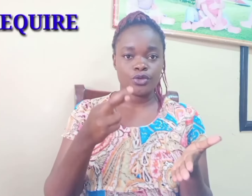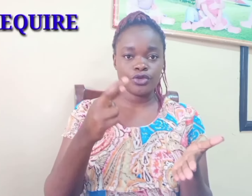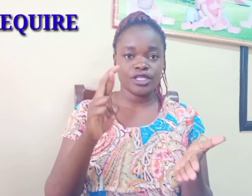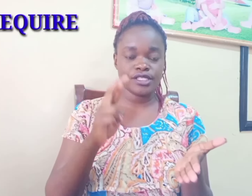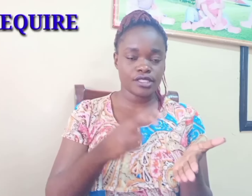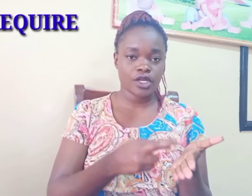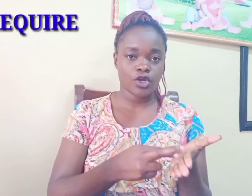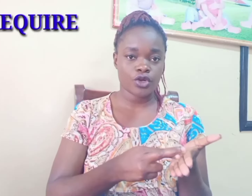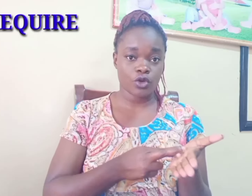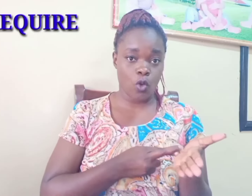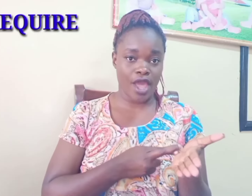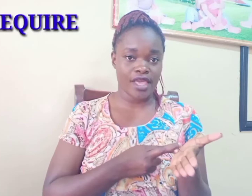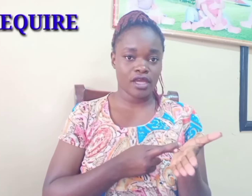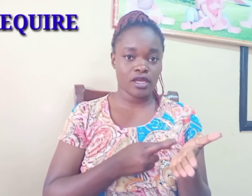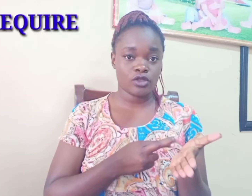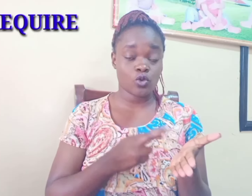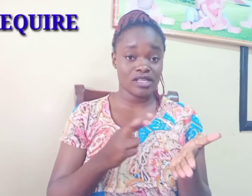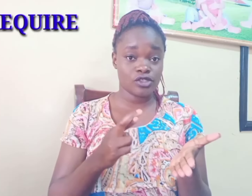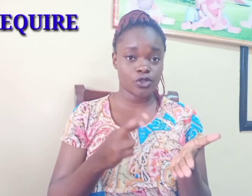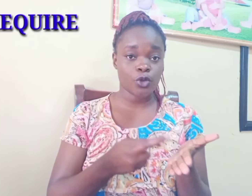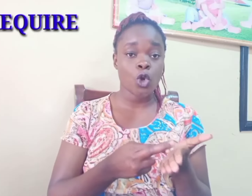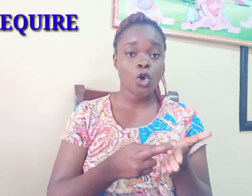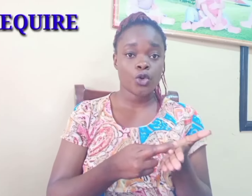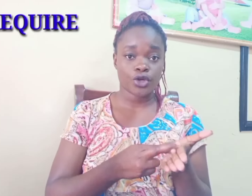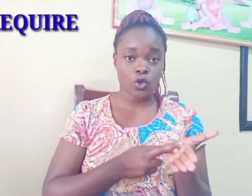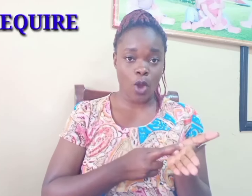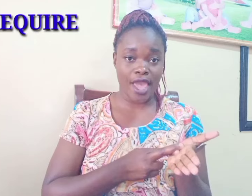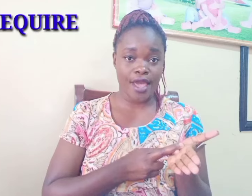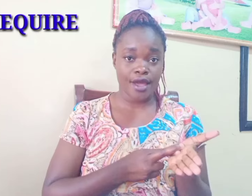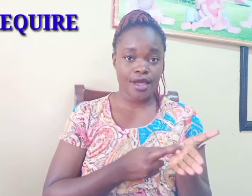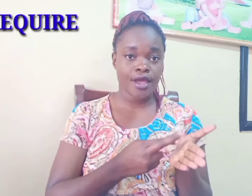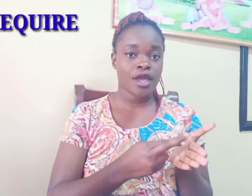do it, require, towards you.